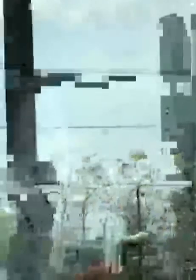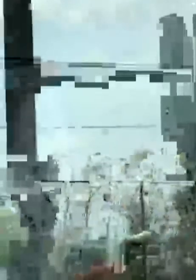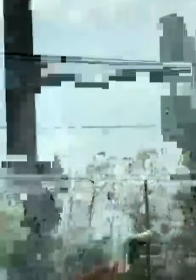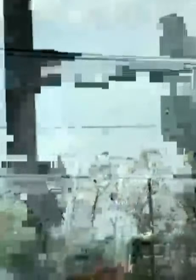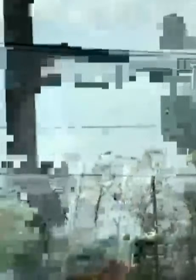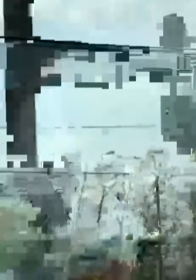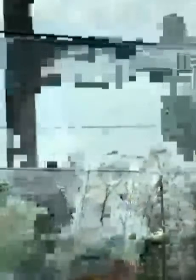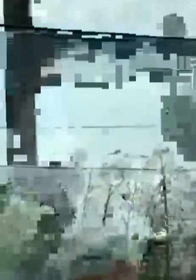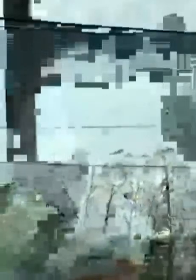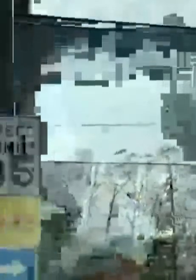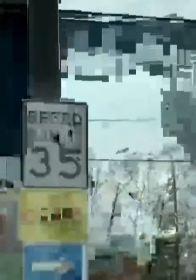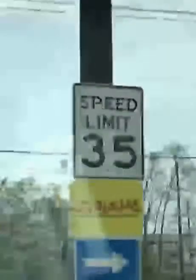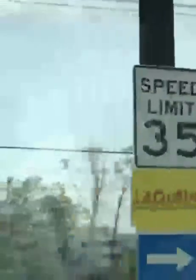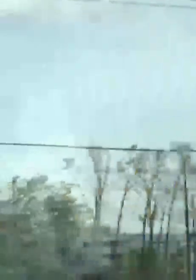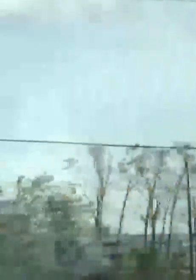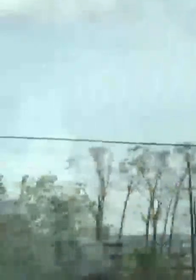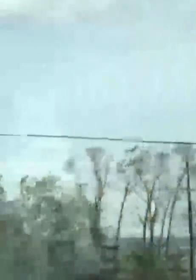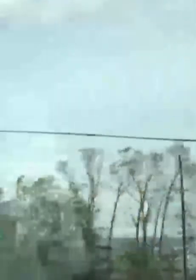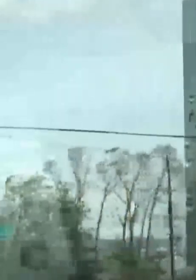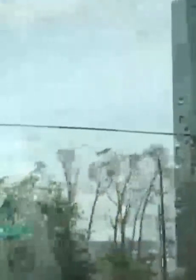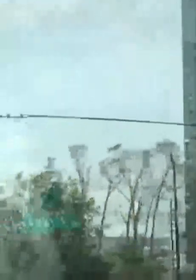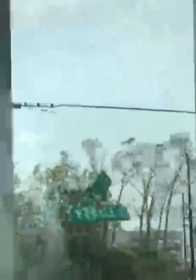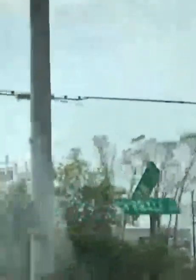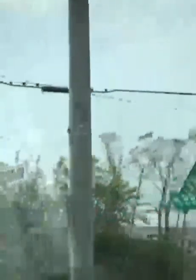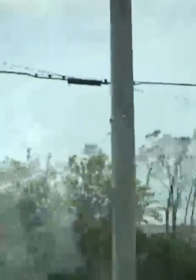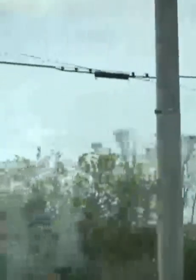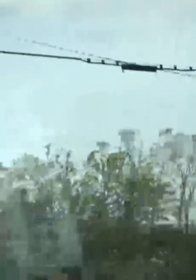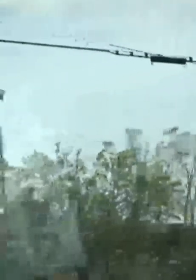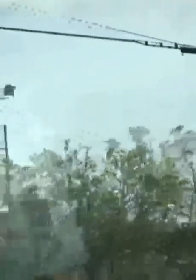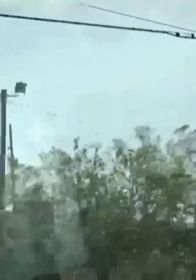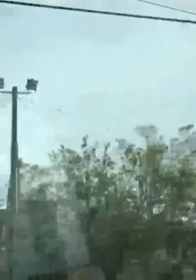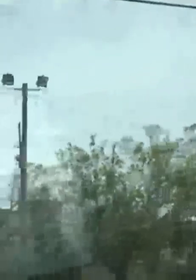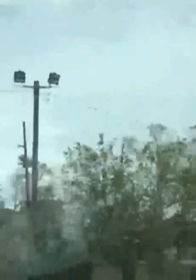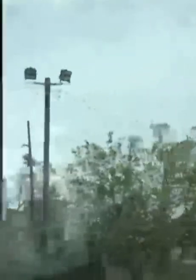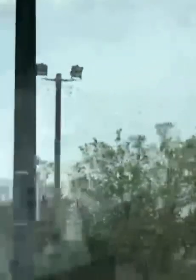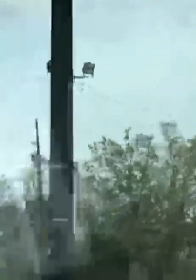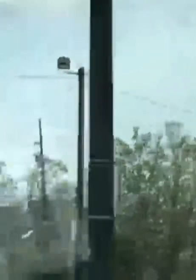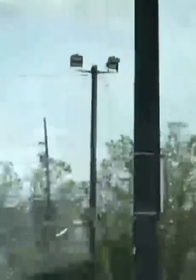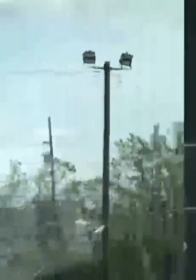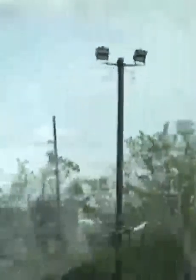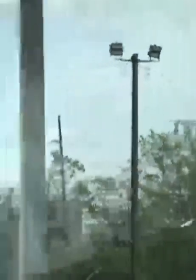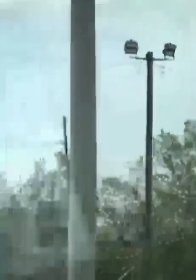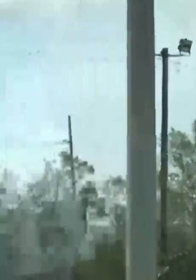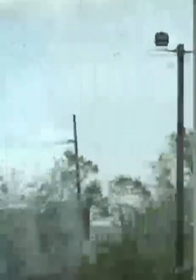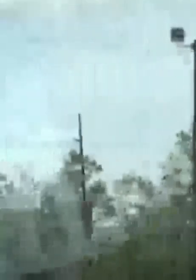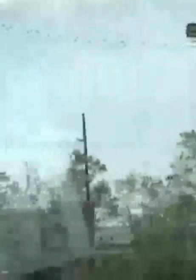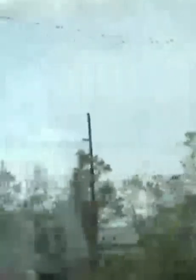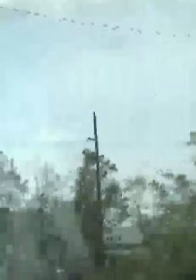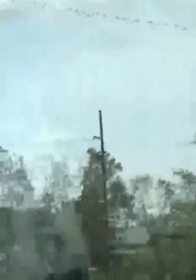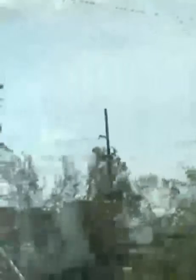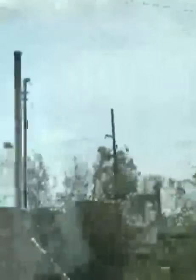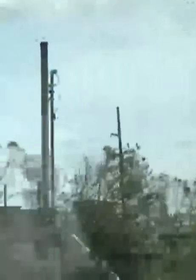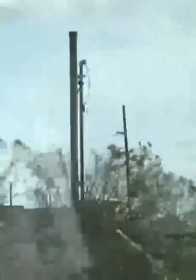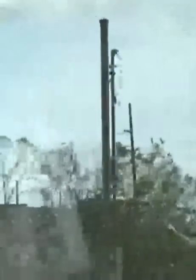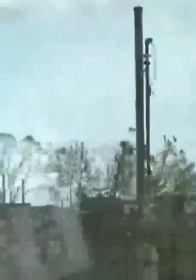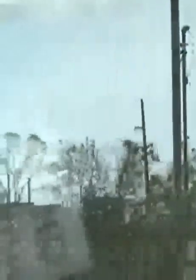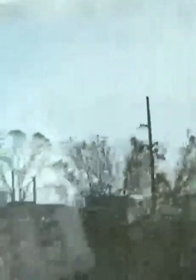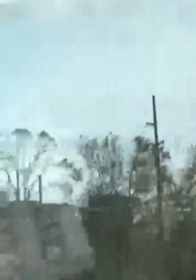with a couple that owned Sweets and Treats on Ryan Street, which is where we're on right now. And I believe